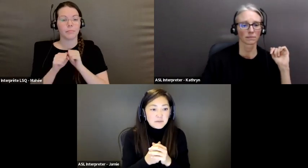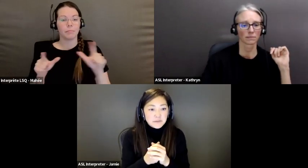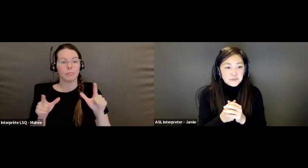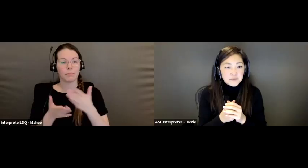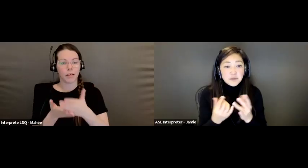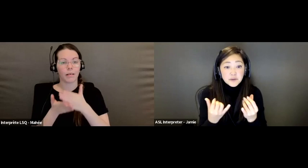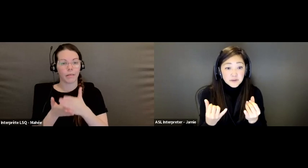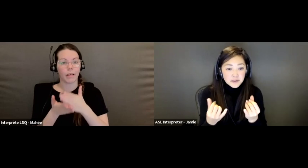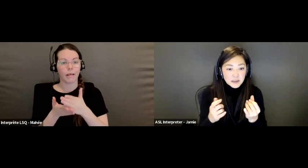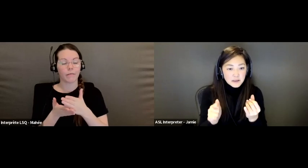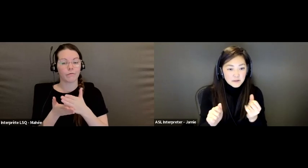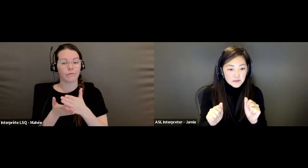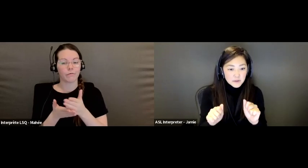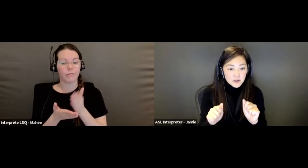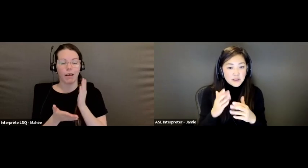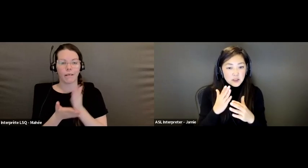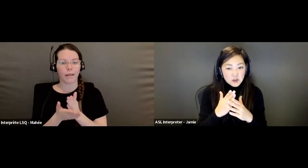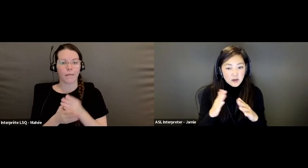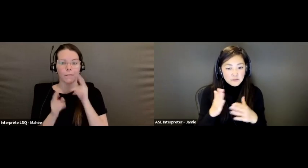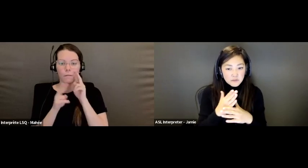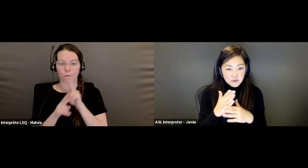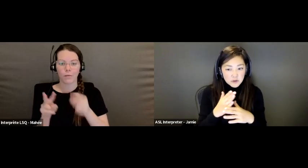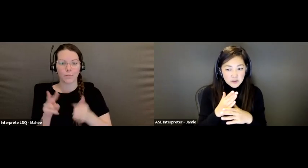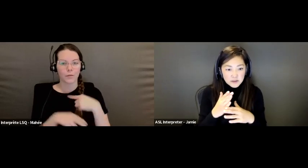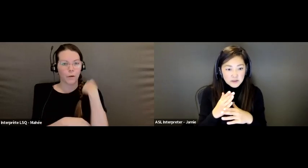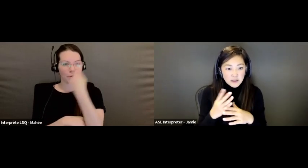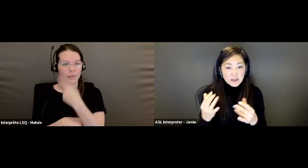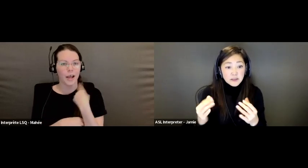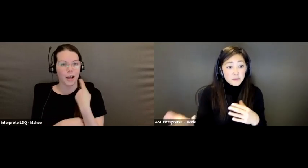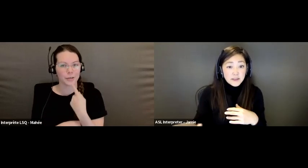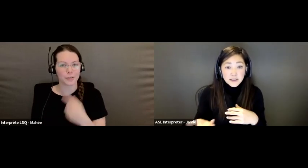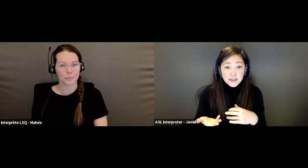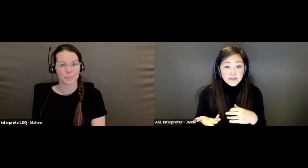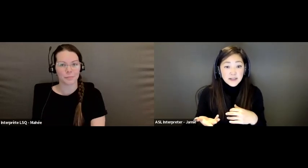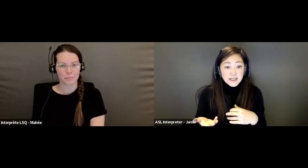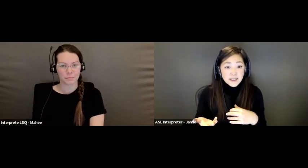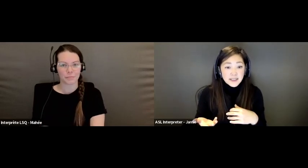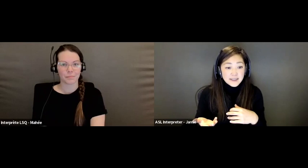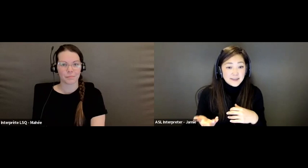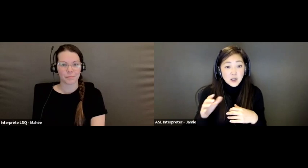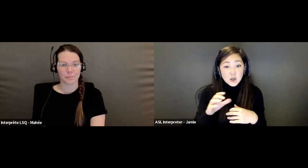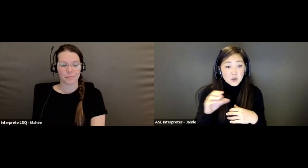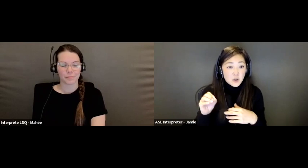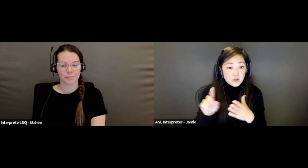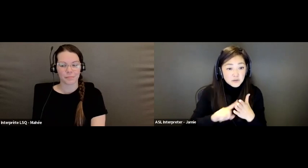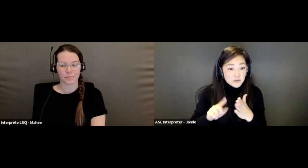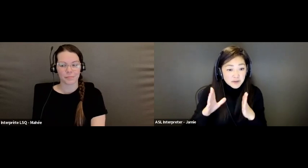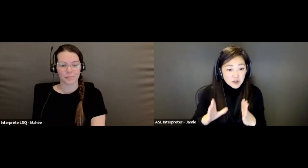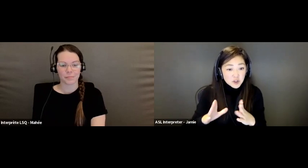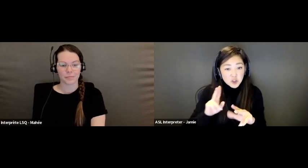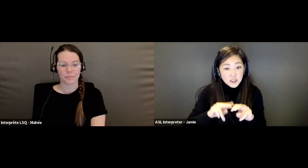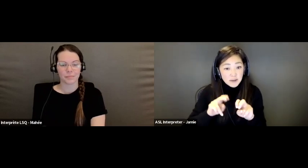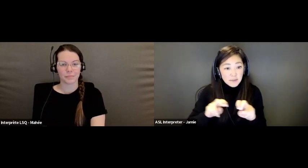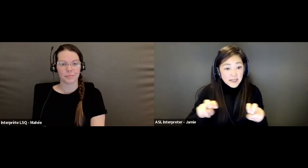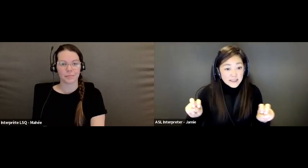more faces. And I'm going to invite co-researchers here, panelists, if there's